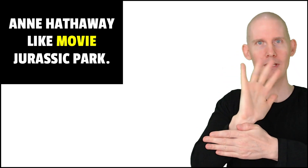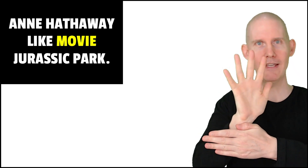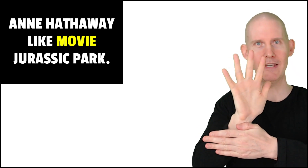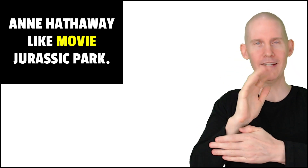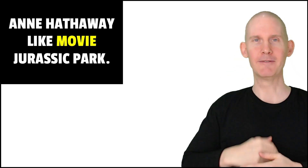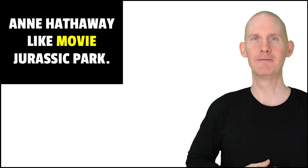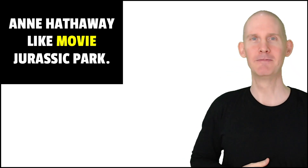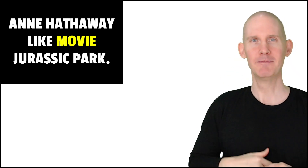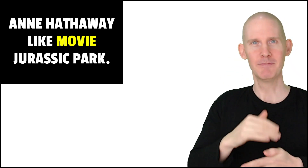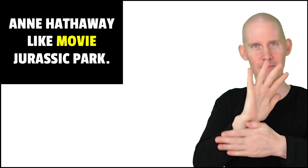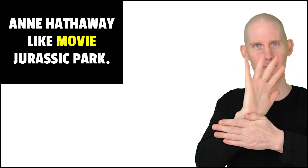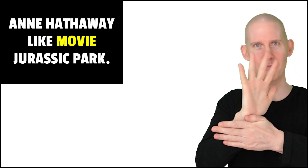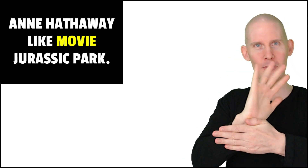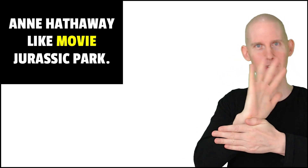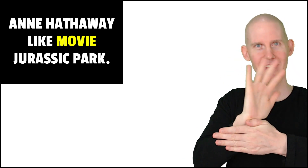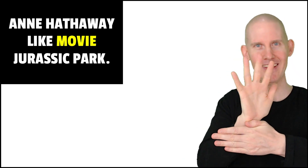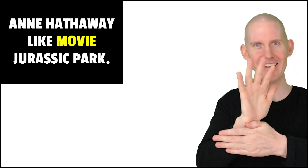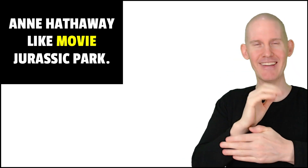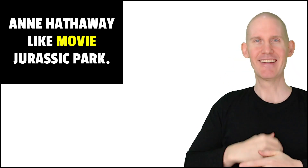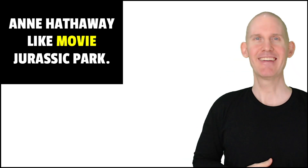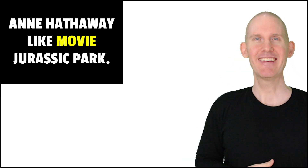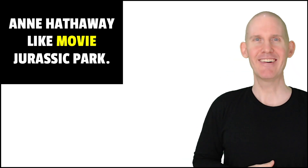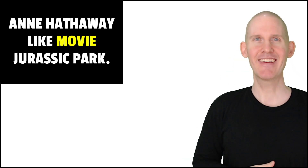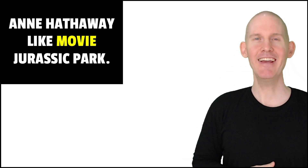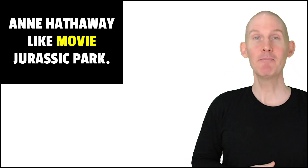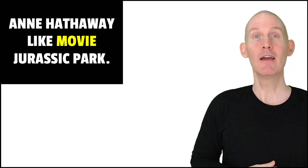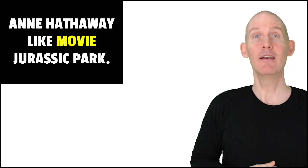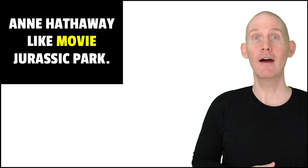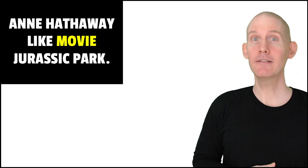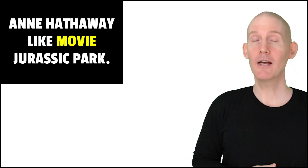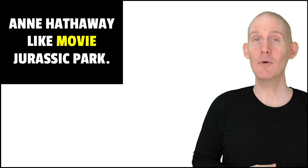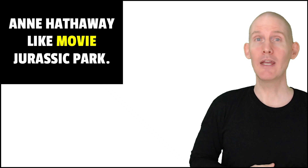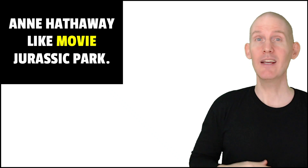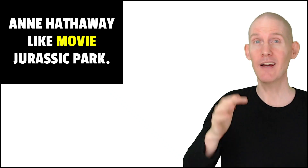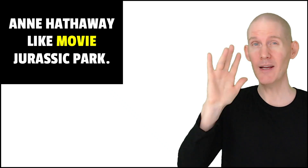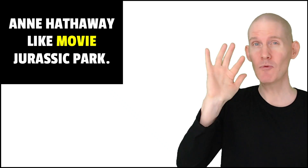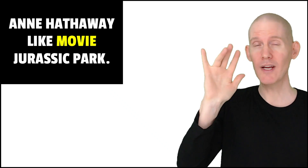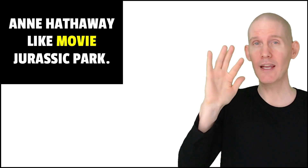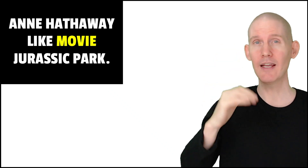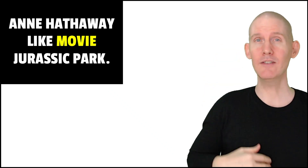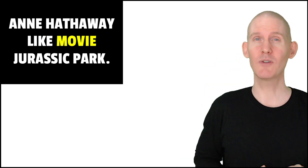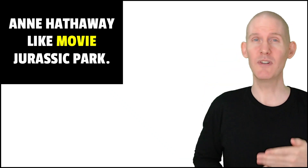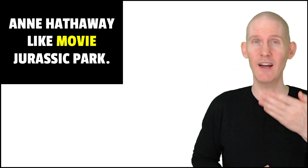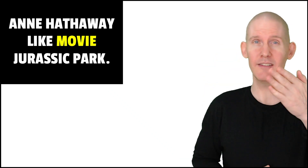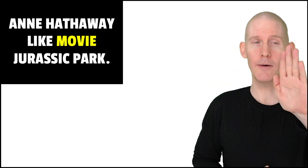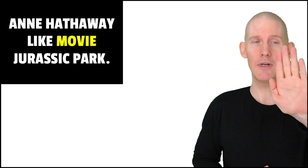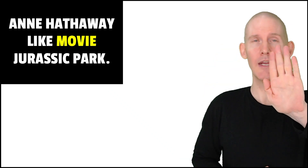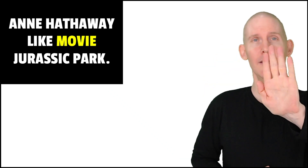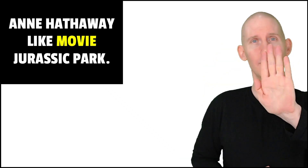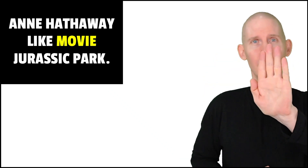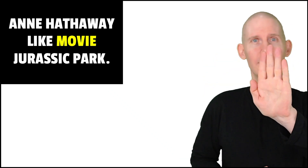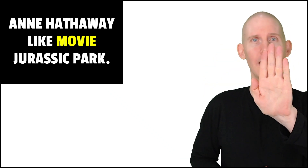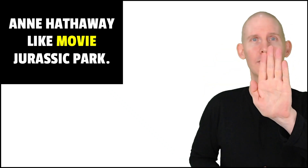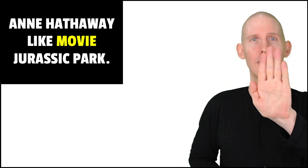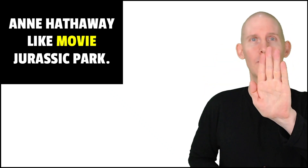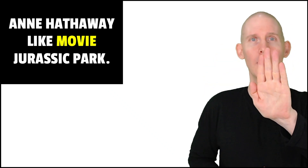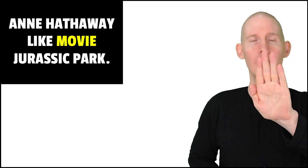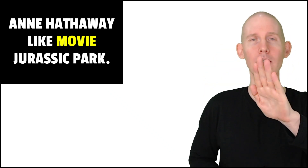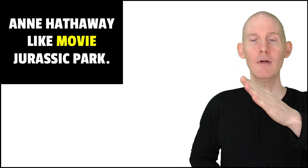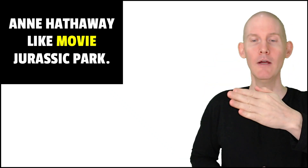movie, movie. Okay, non-dominant hand, I'm right-handed, so non-dominant hand, this hand shape right here,